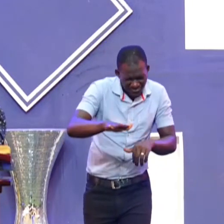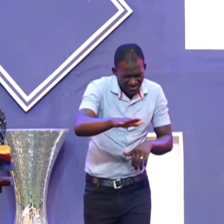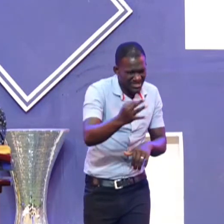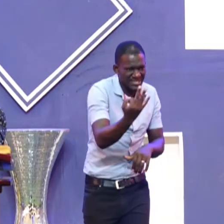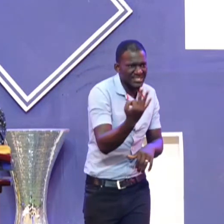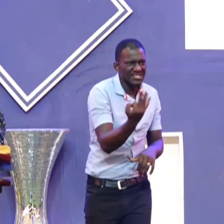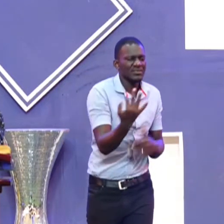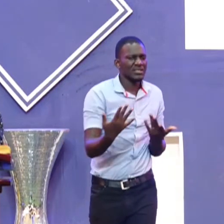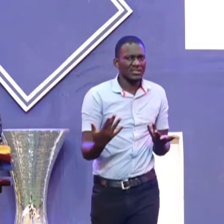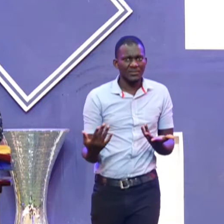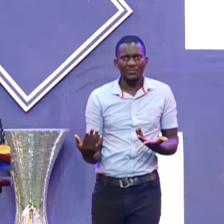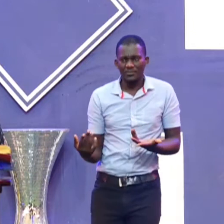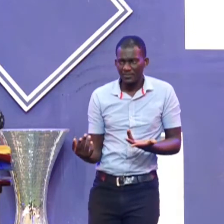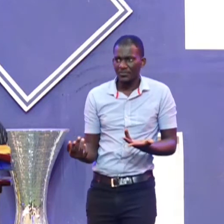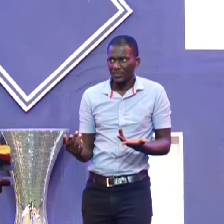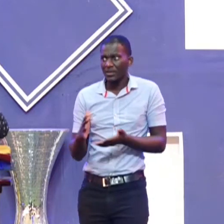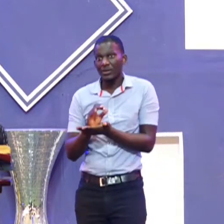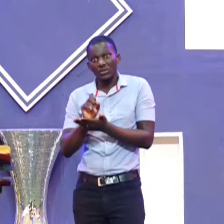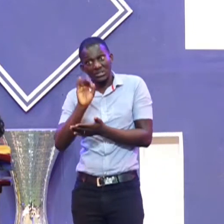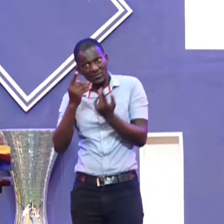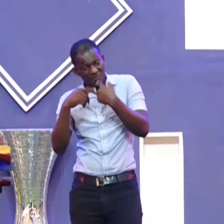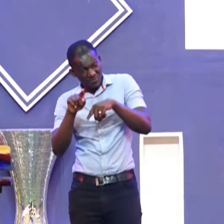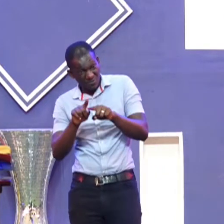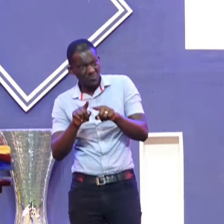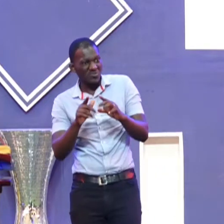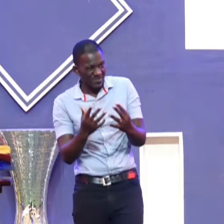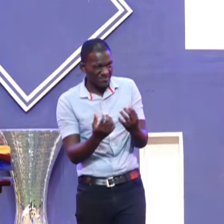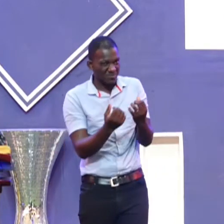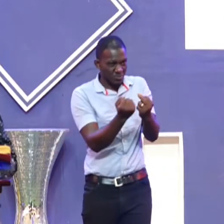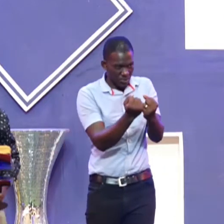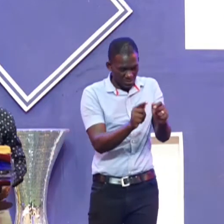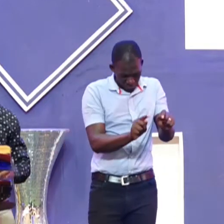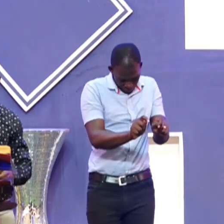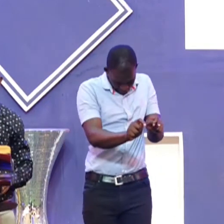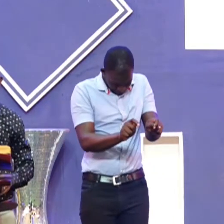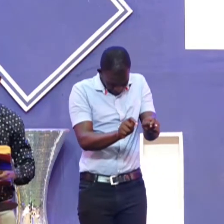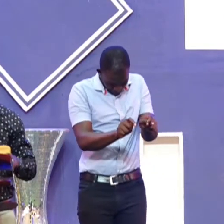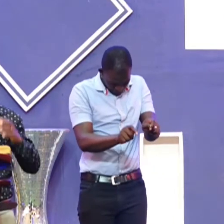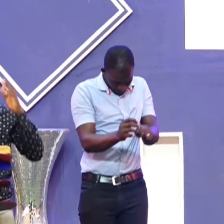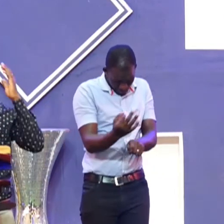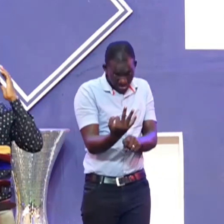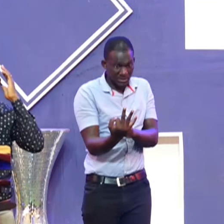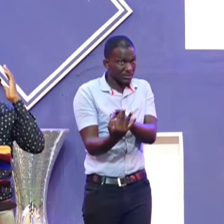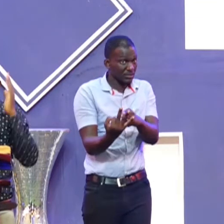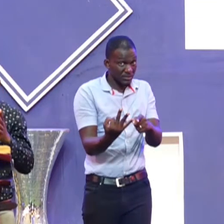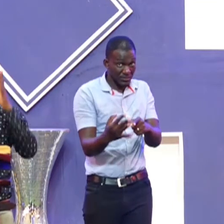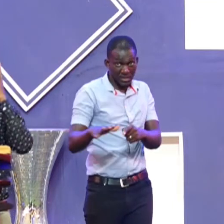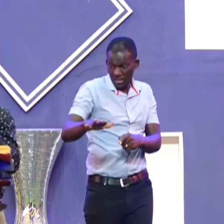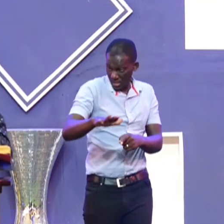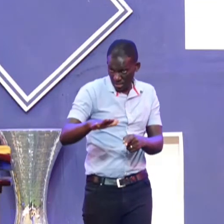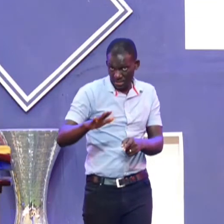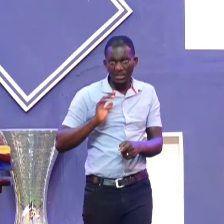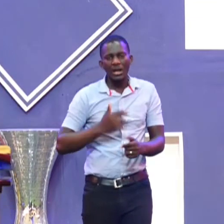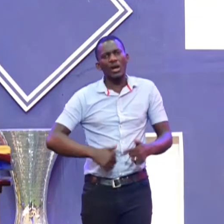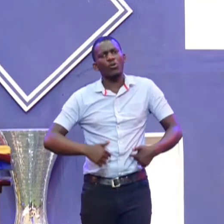have you cared about those areas basenga tuzifungana ngabwe nakambye because if we put attention unto them as I said bobulambwa